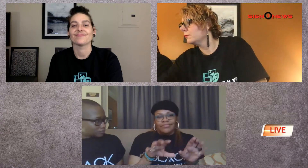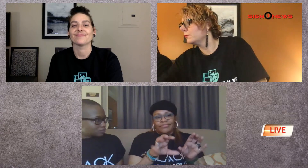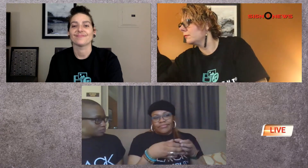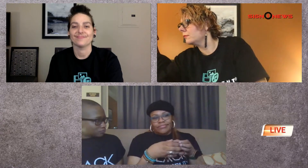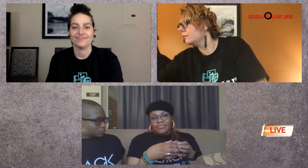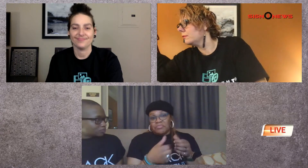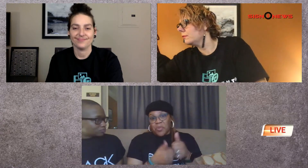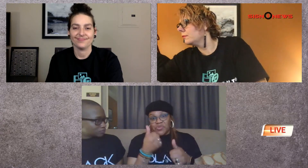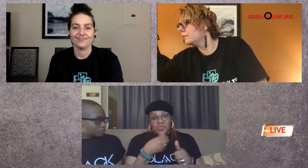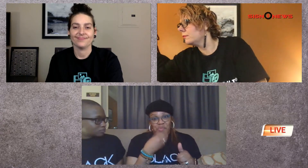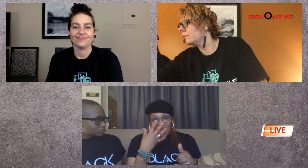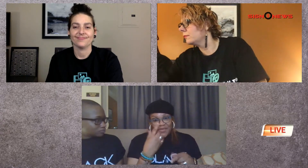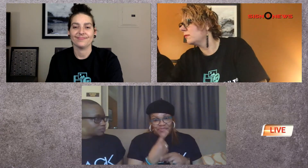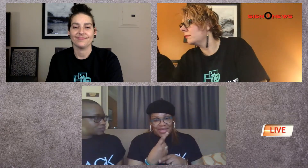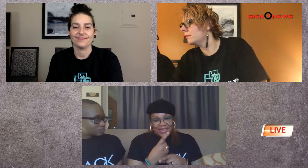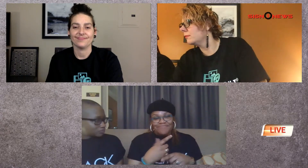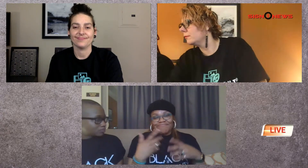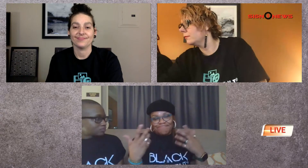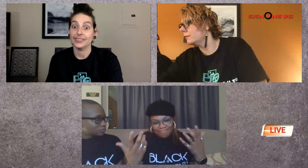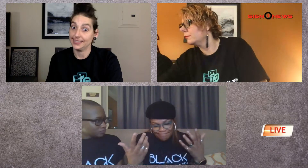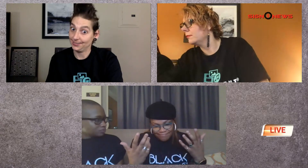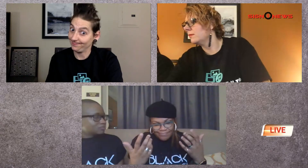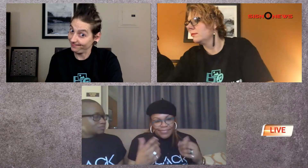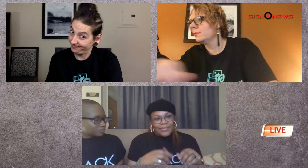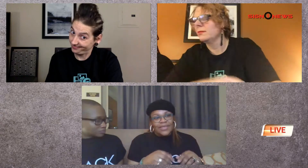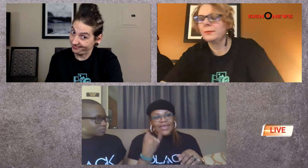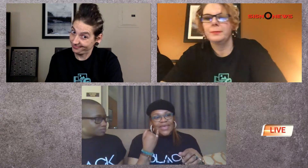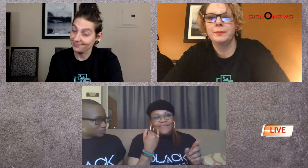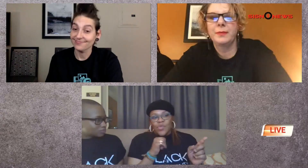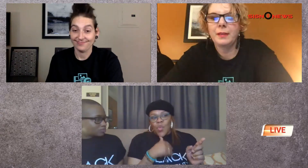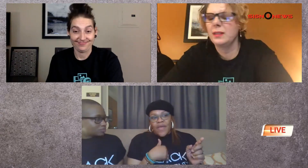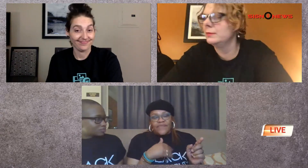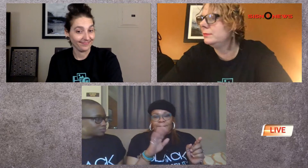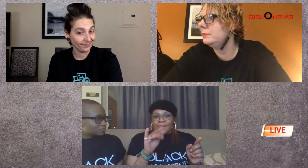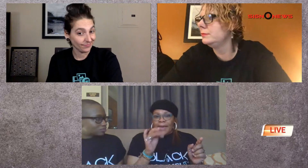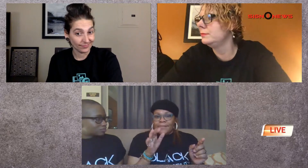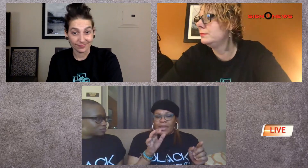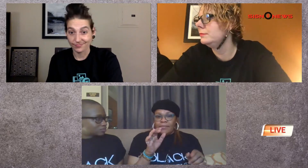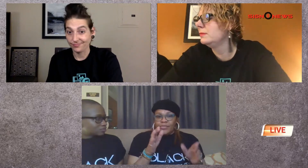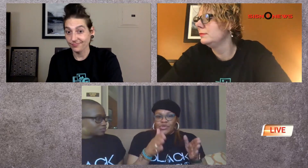um, in different groups, and most of them are white.